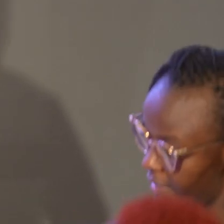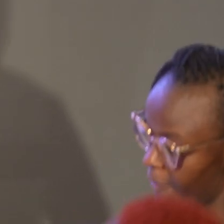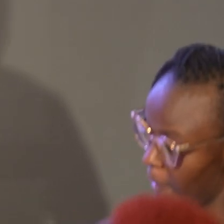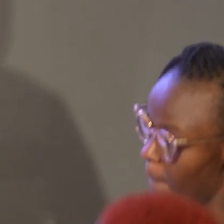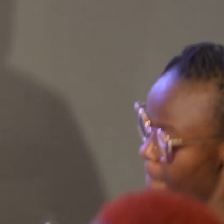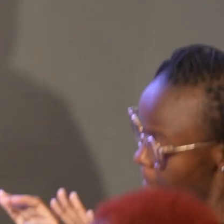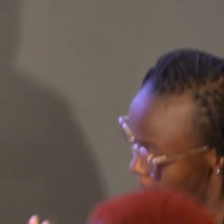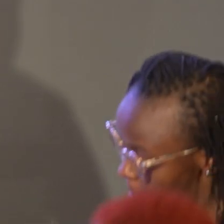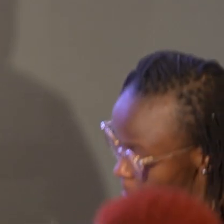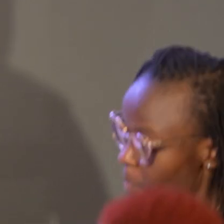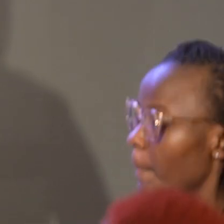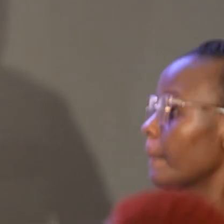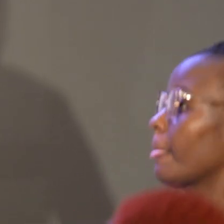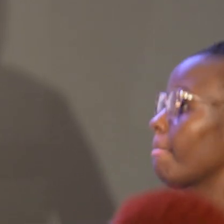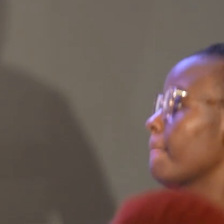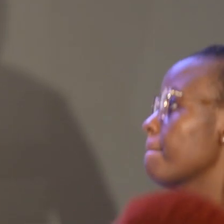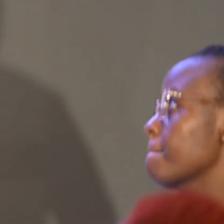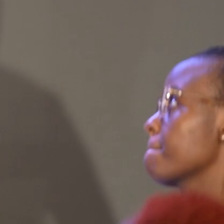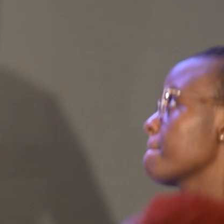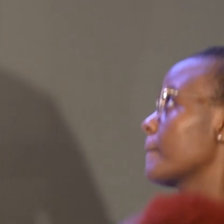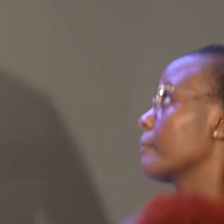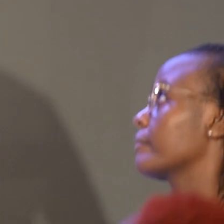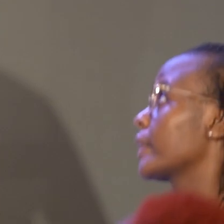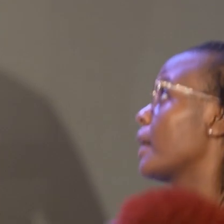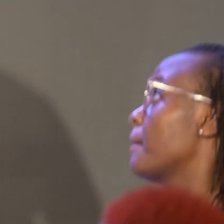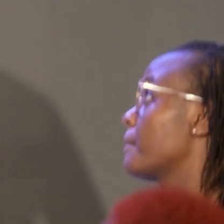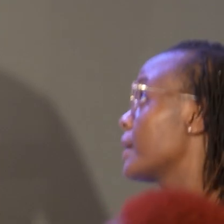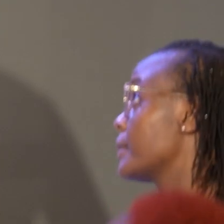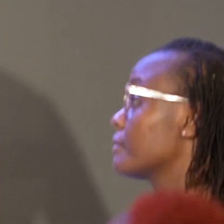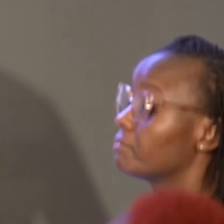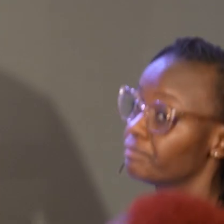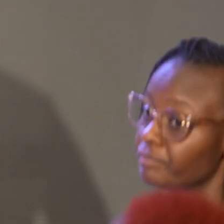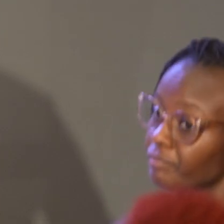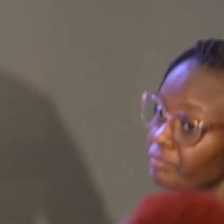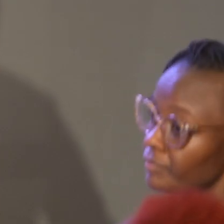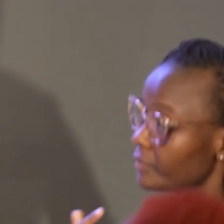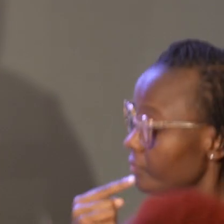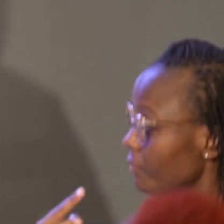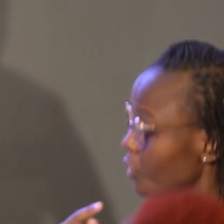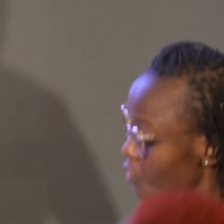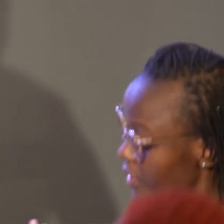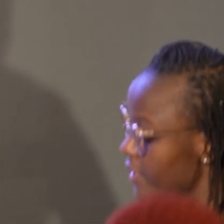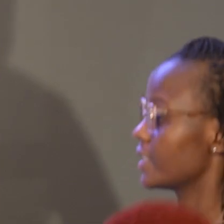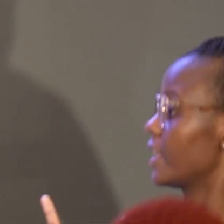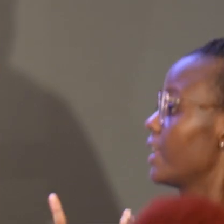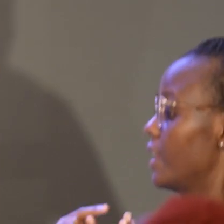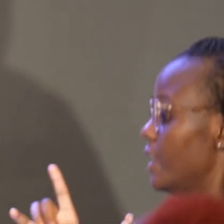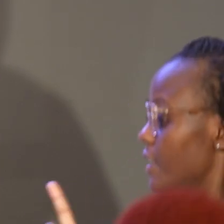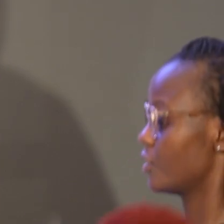very useful platform. So maybe to speak a bit about some of the lessons that we have